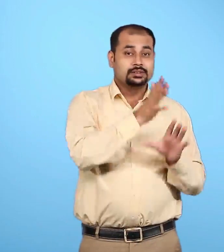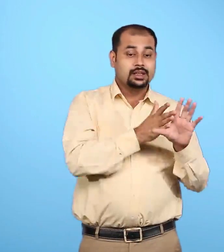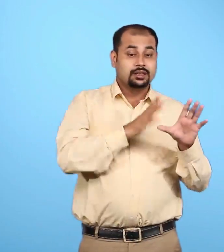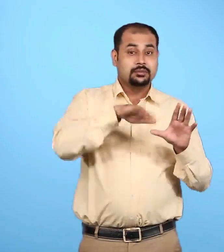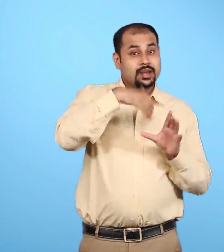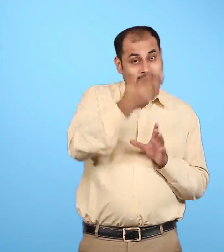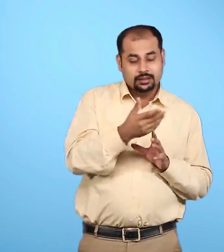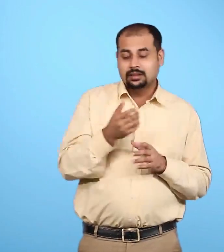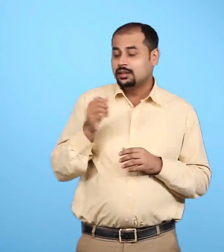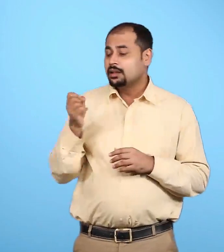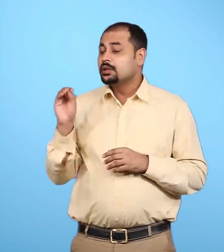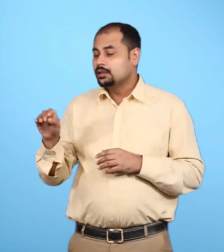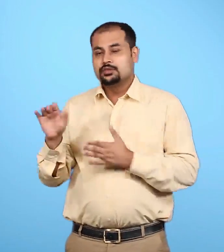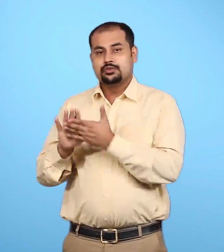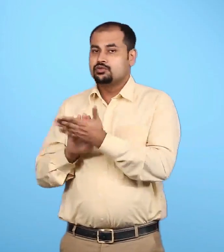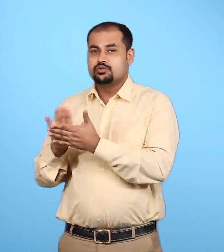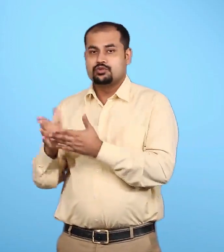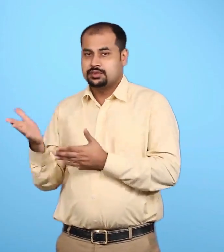5-year, dash,